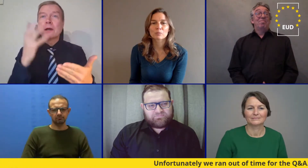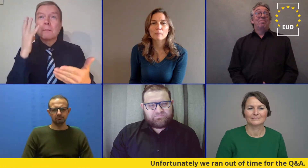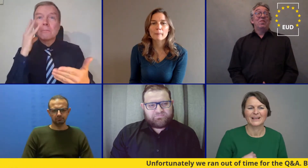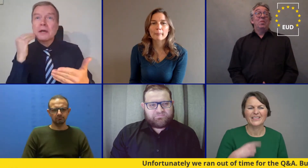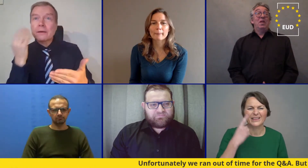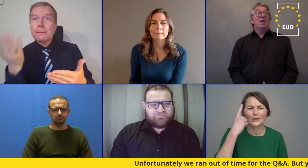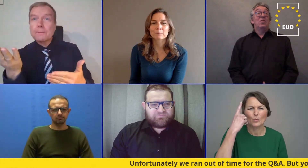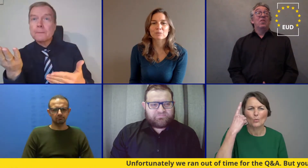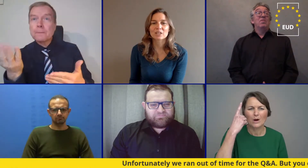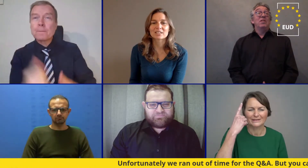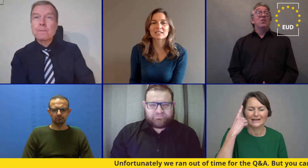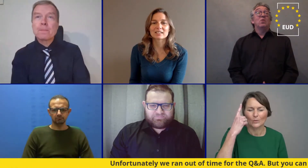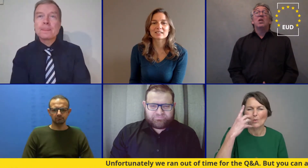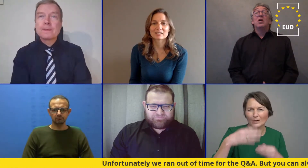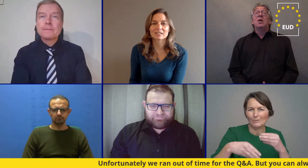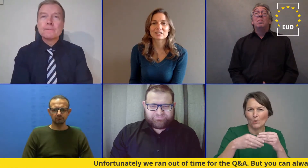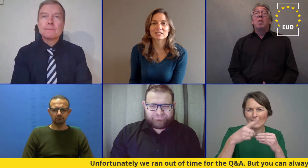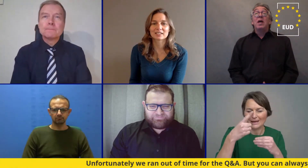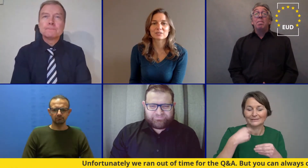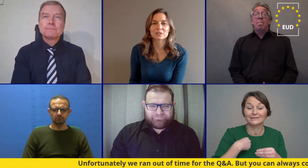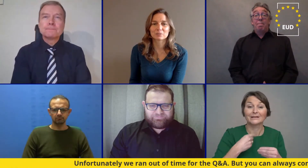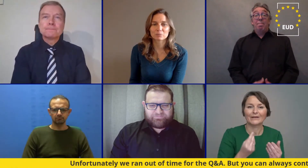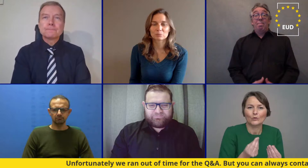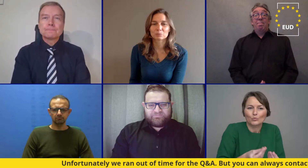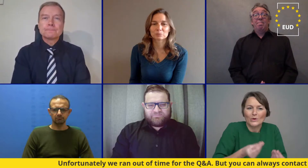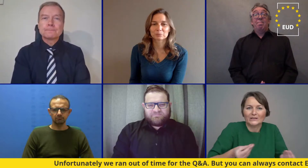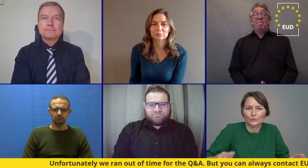That'd be a great resource. Maya?